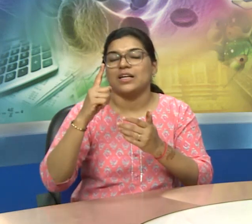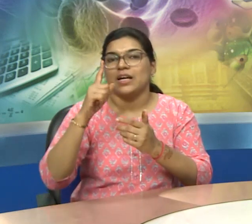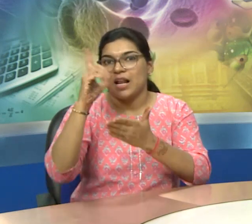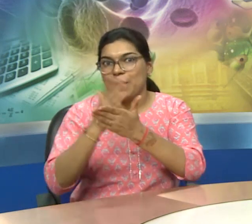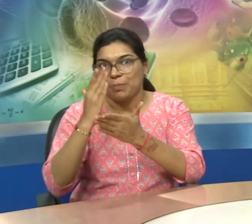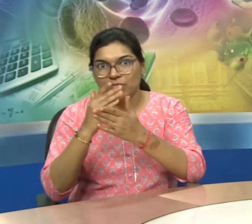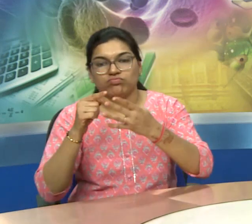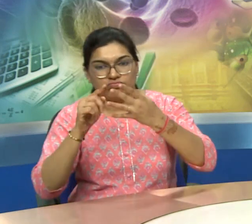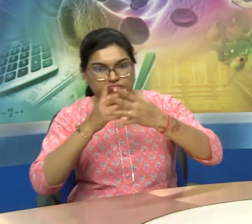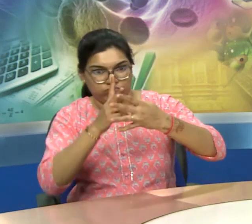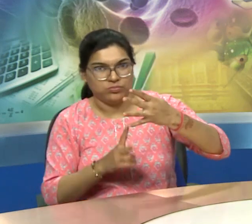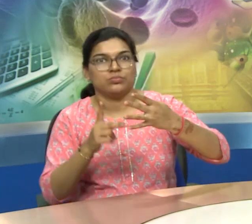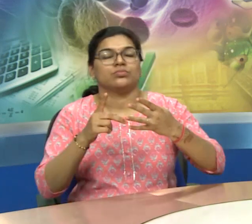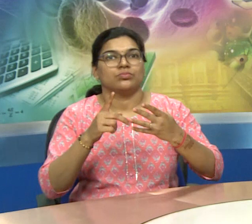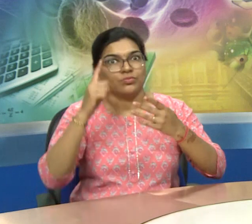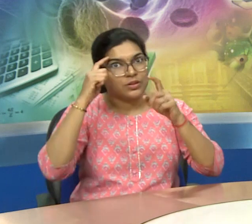Hope you understood all these points clearly.